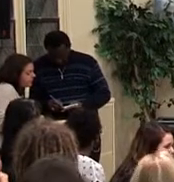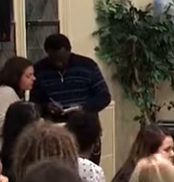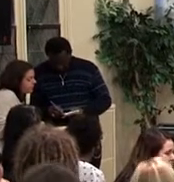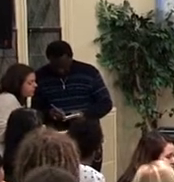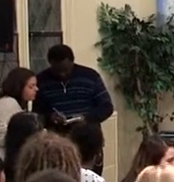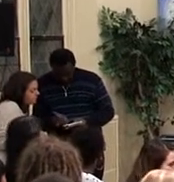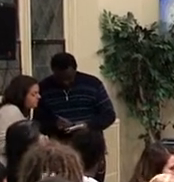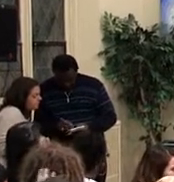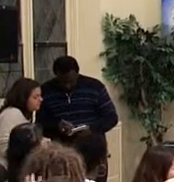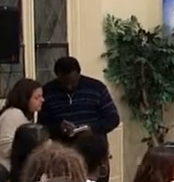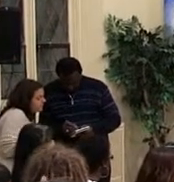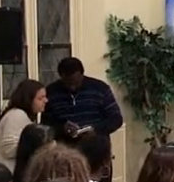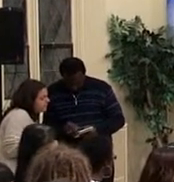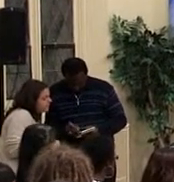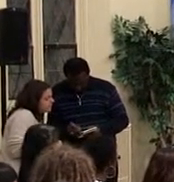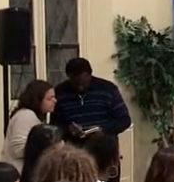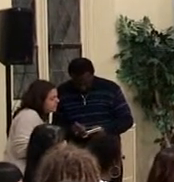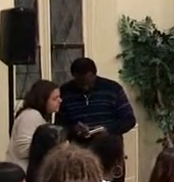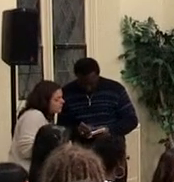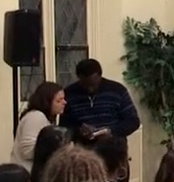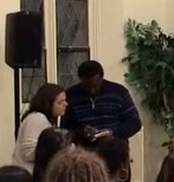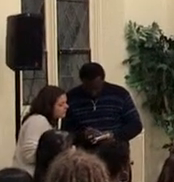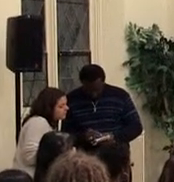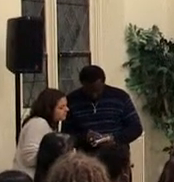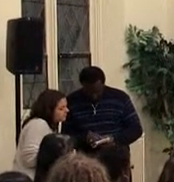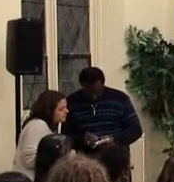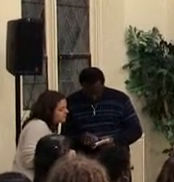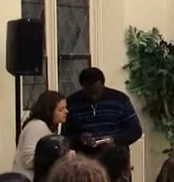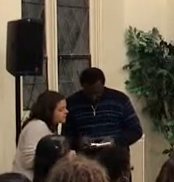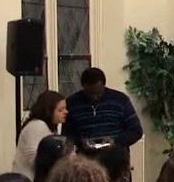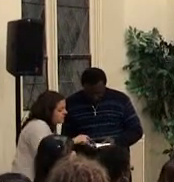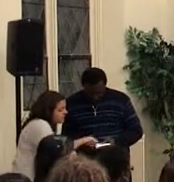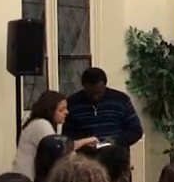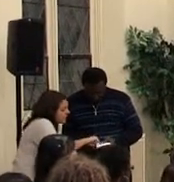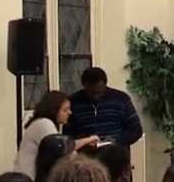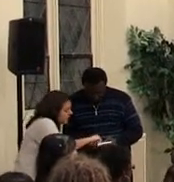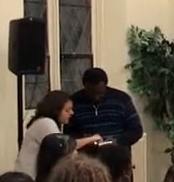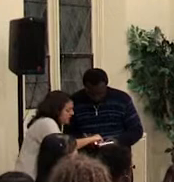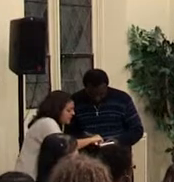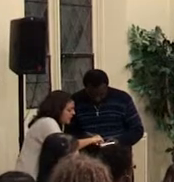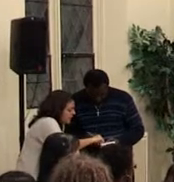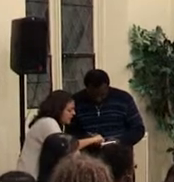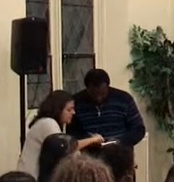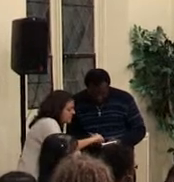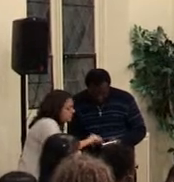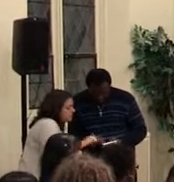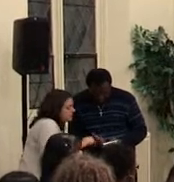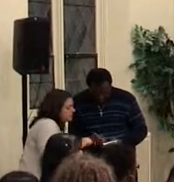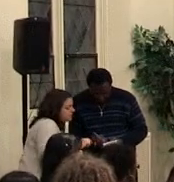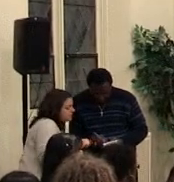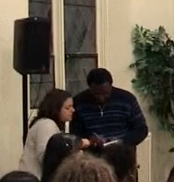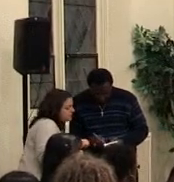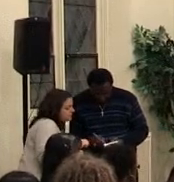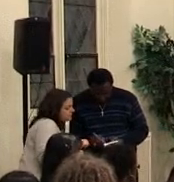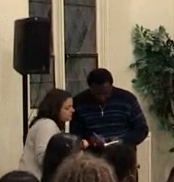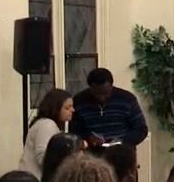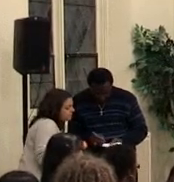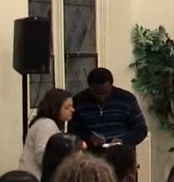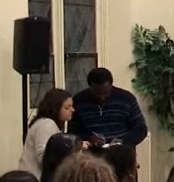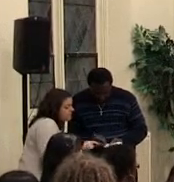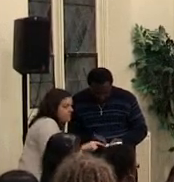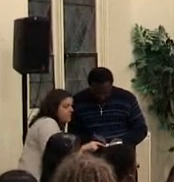at our school, or we can do the same with you, and then maybe in the spring have an even more